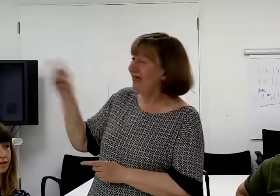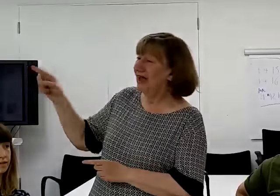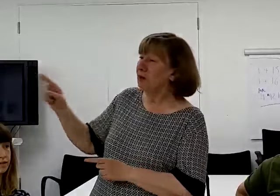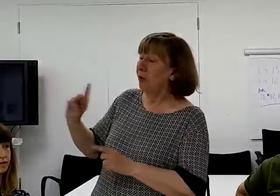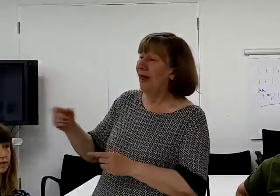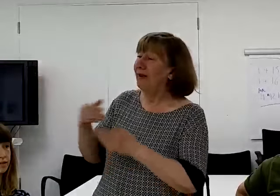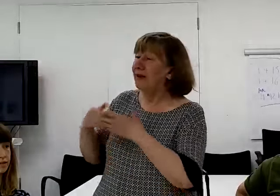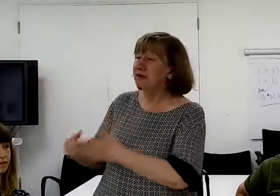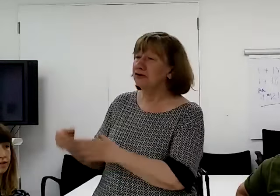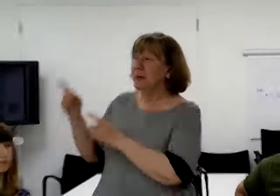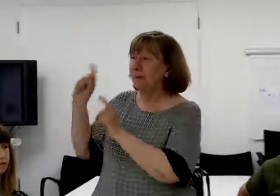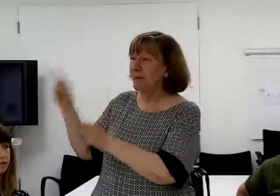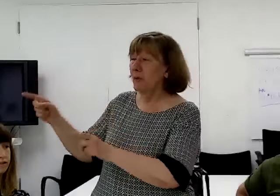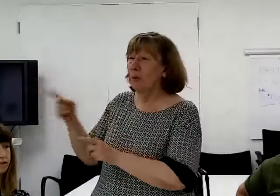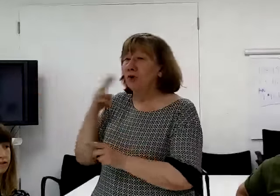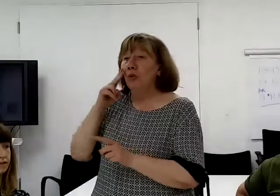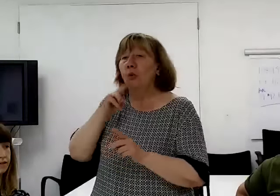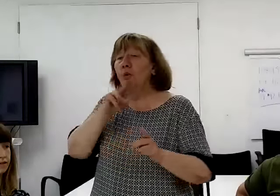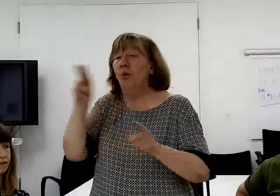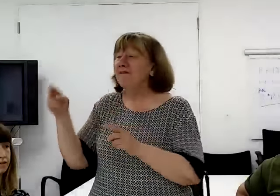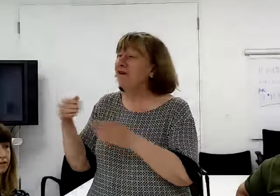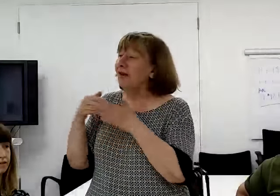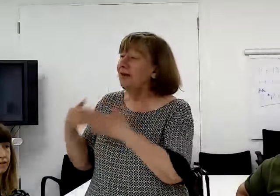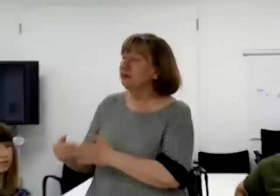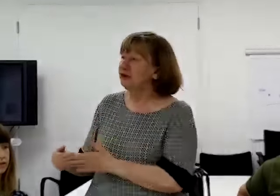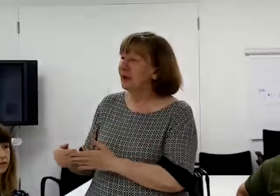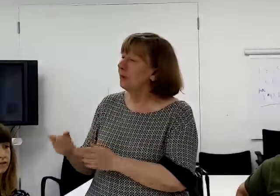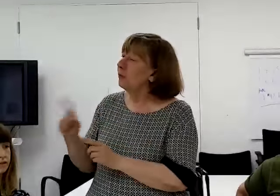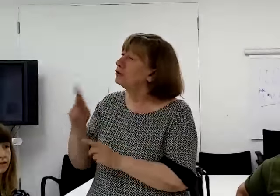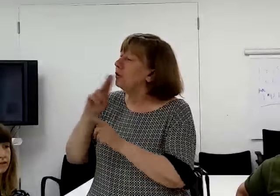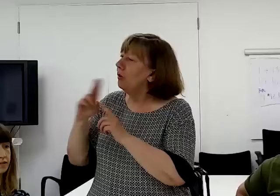support him and help him carry on to lead.